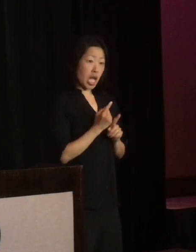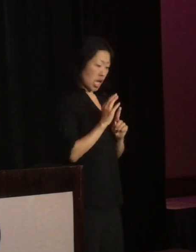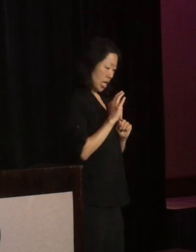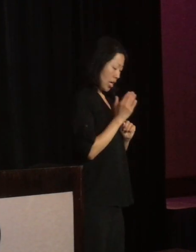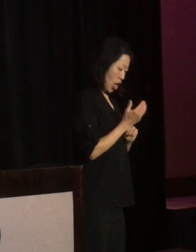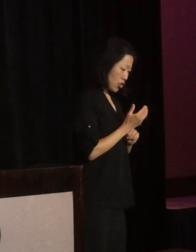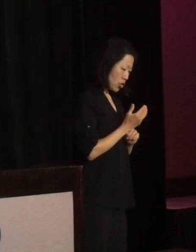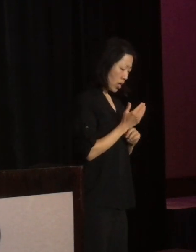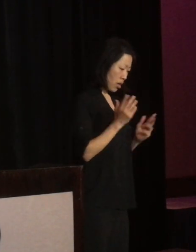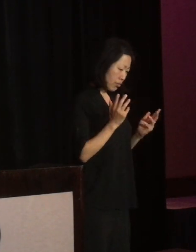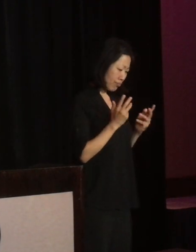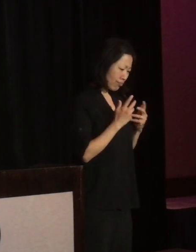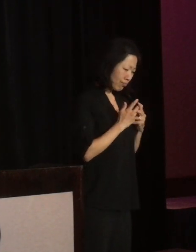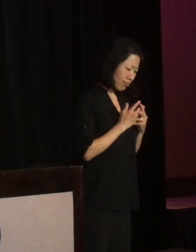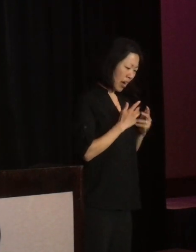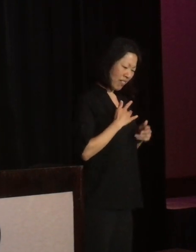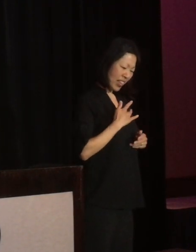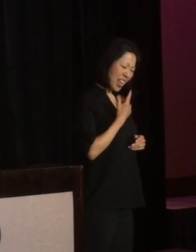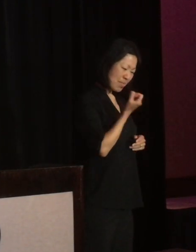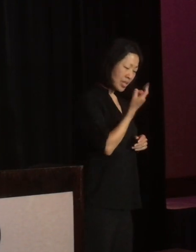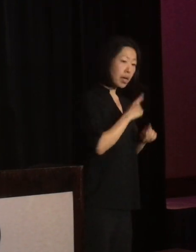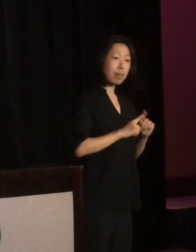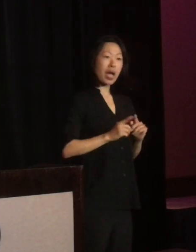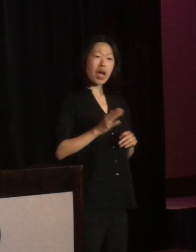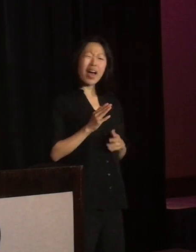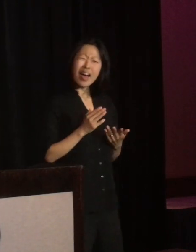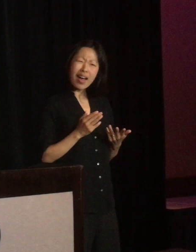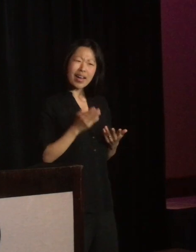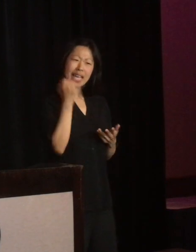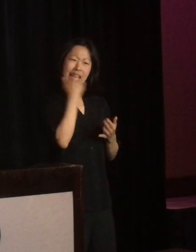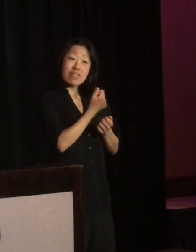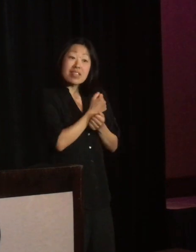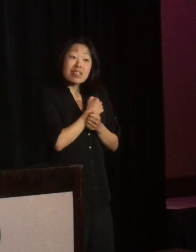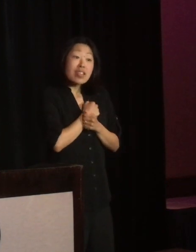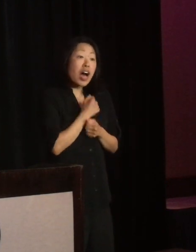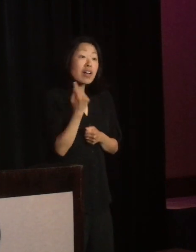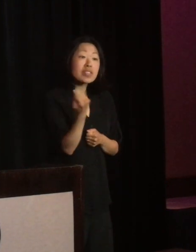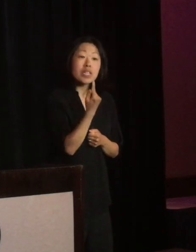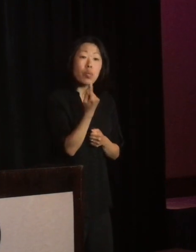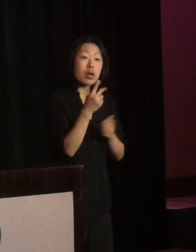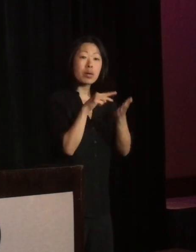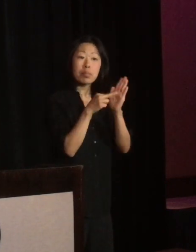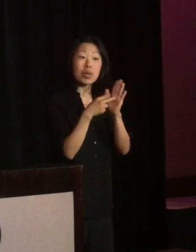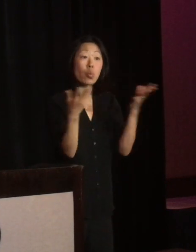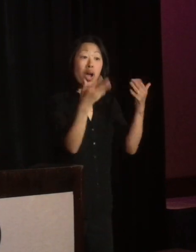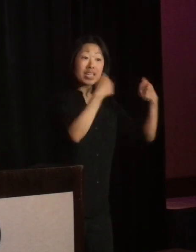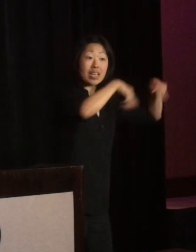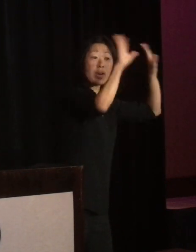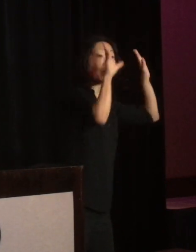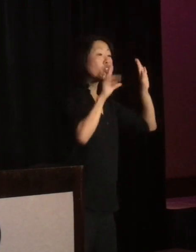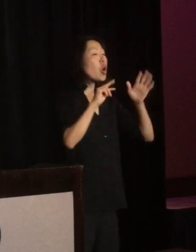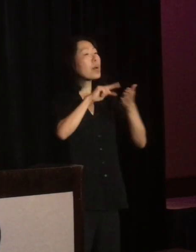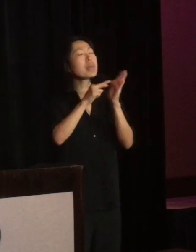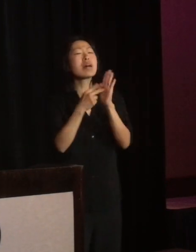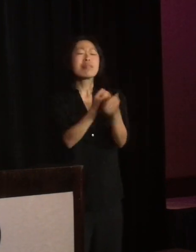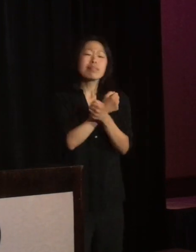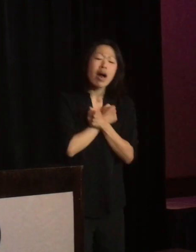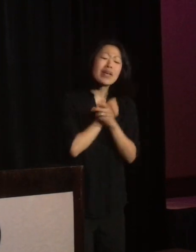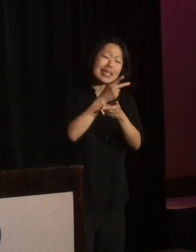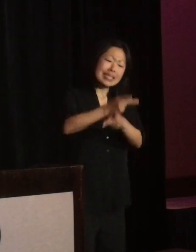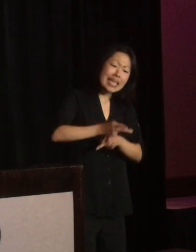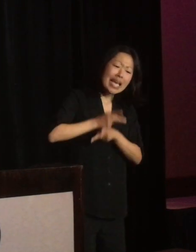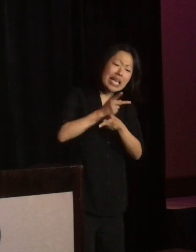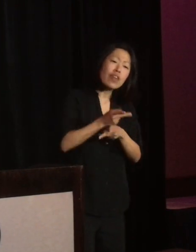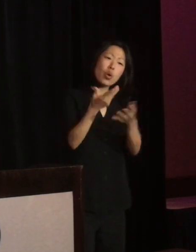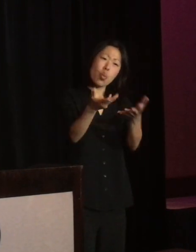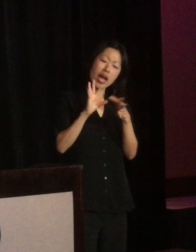But for us, if you love somebody, does that mean that you do anything and everything you can to take care of them? You know, so this